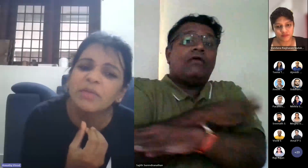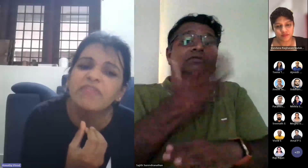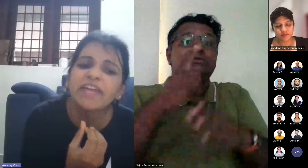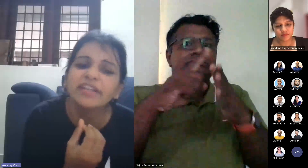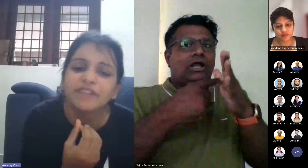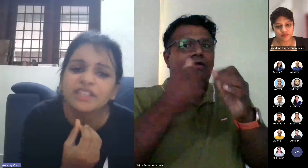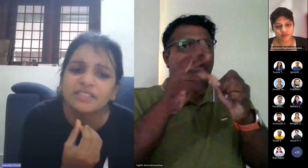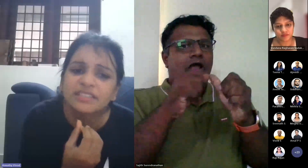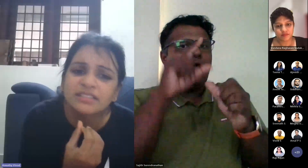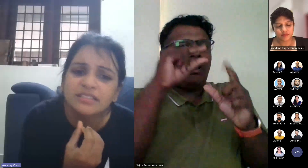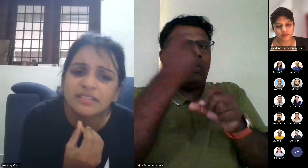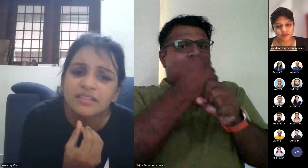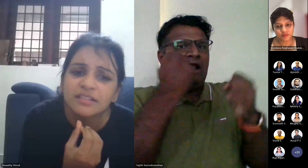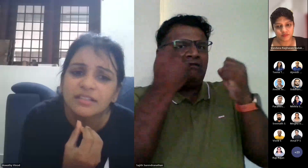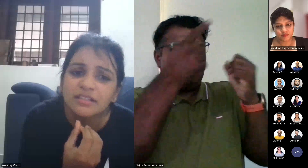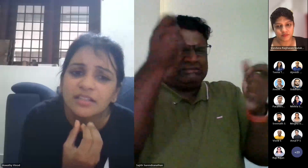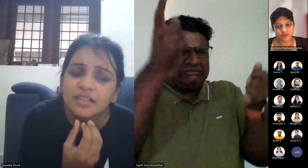Without it, it may be very difficult.